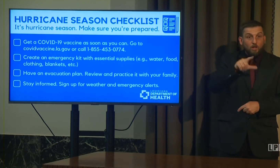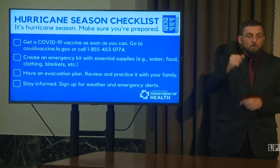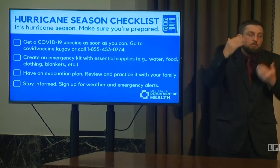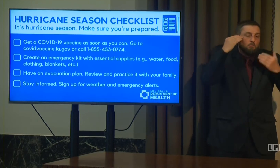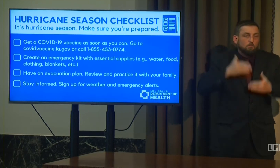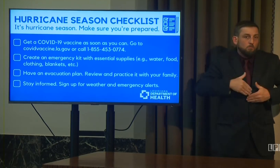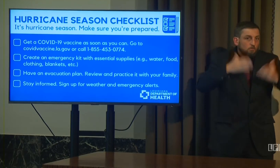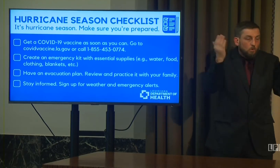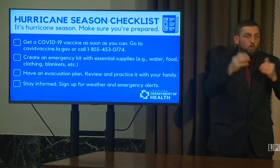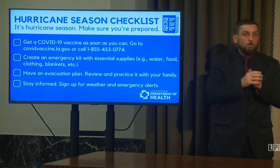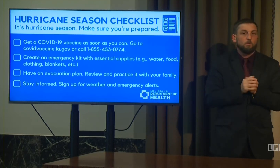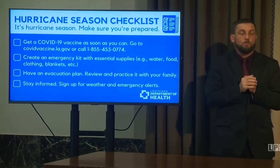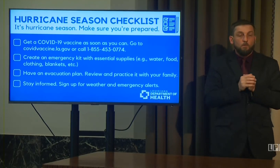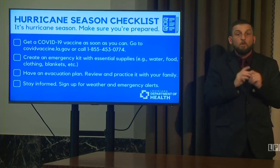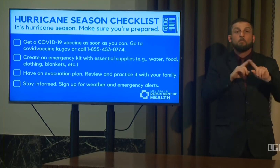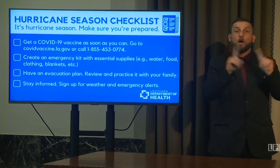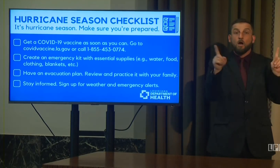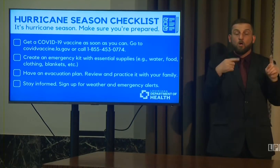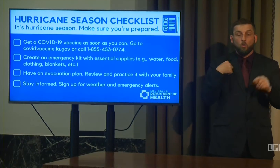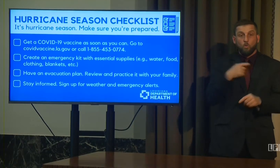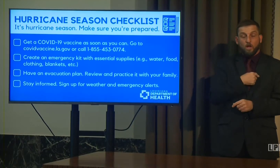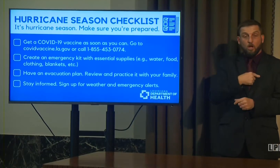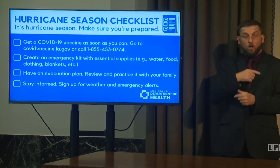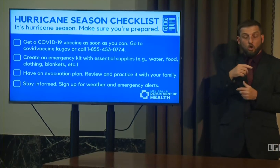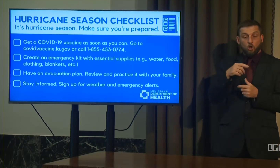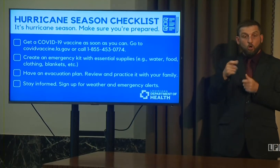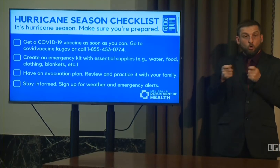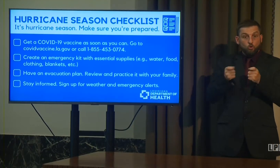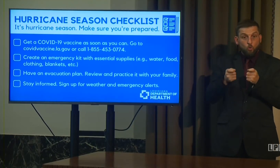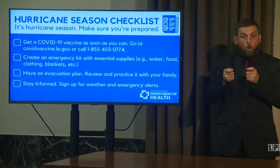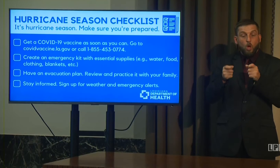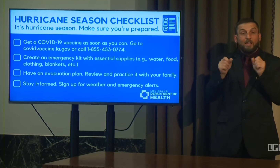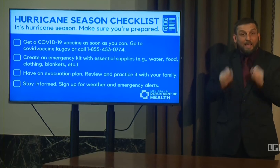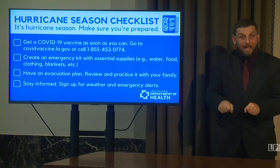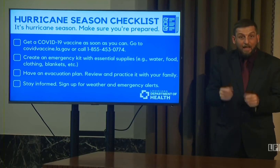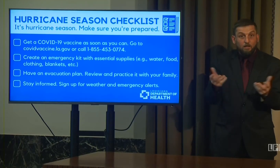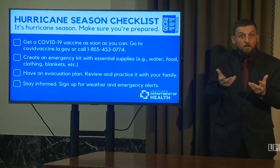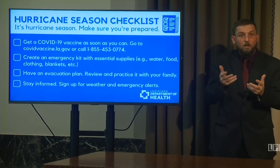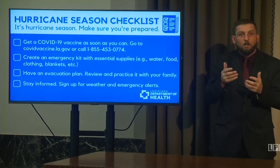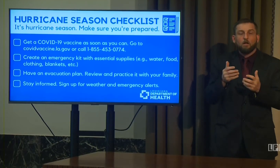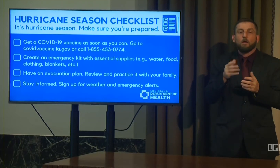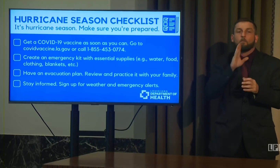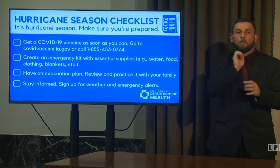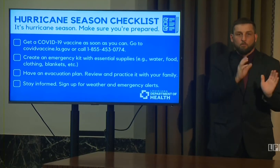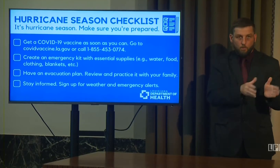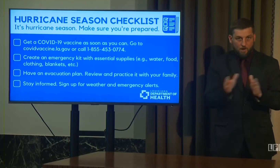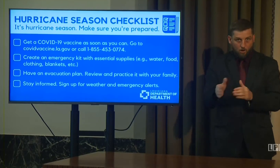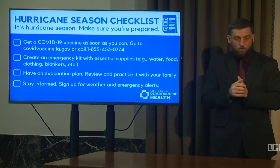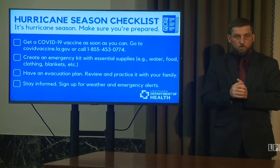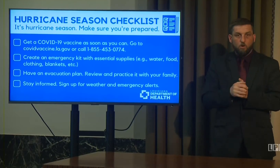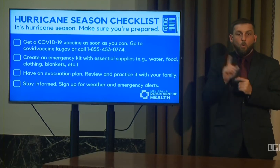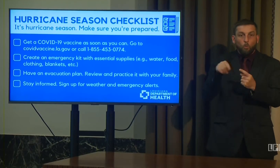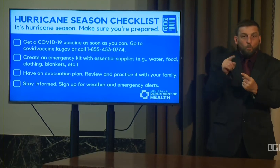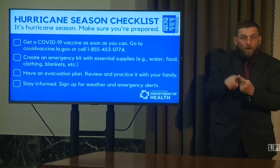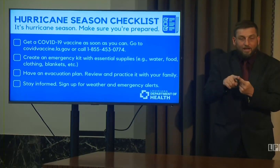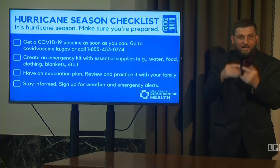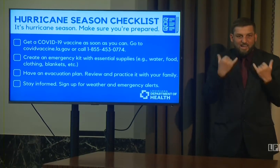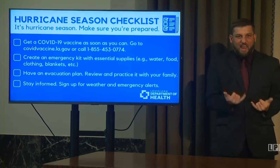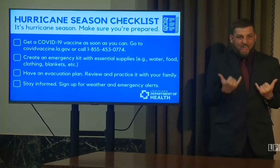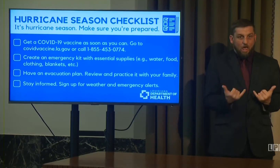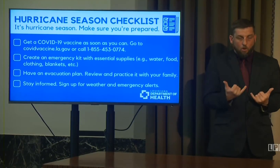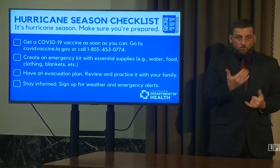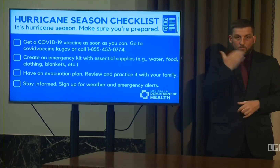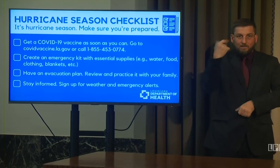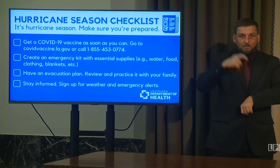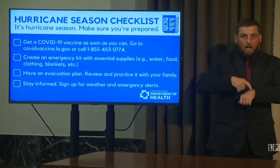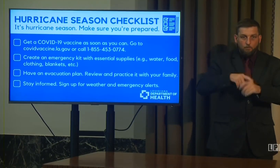Louisiana, but what we can control is the degree to which we prepare and when we do that. And now is the time to